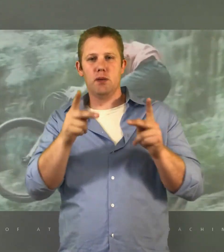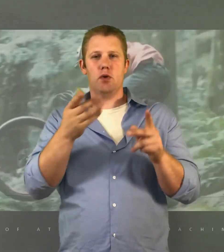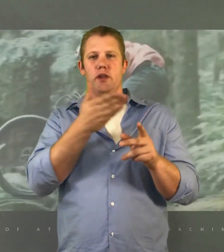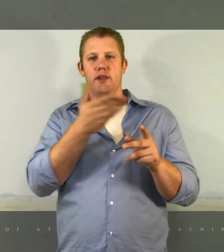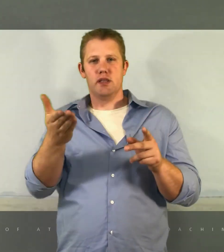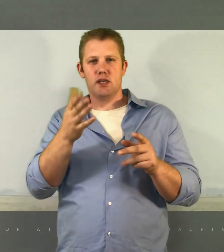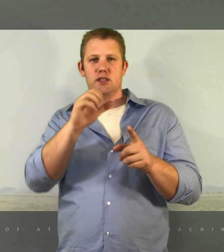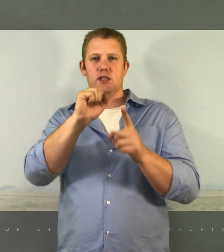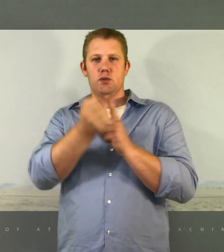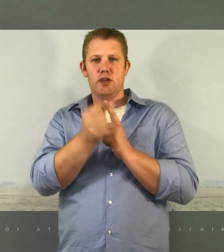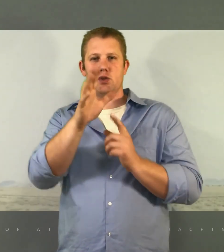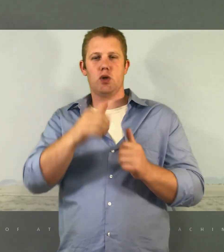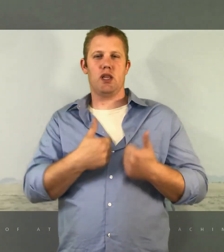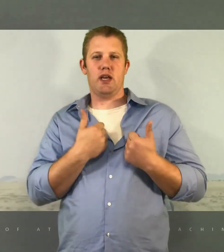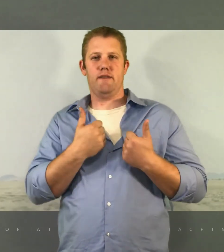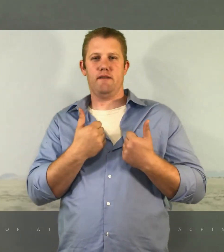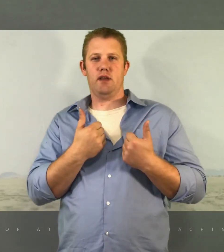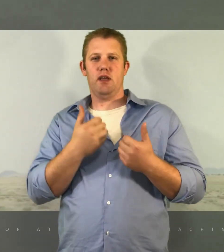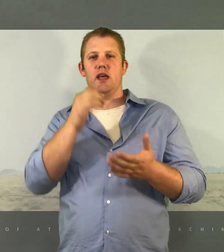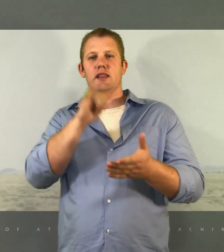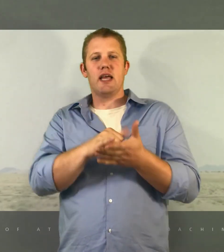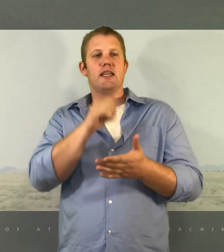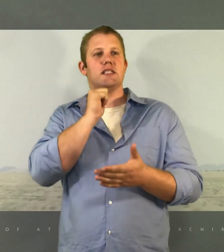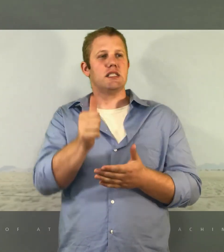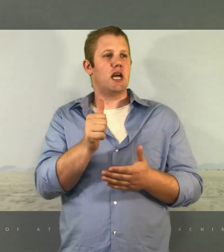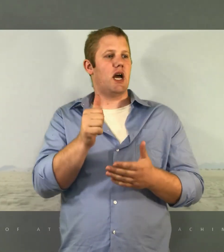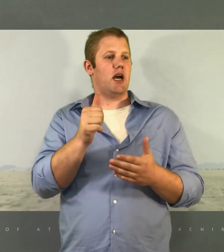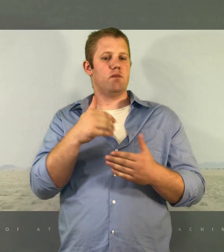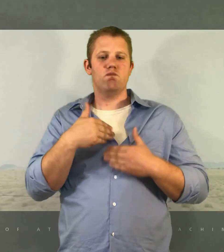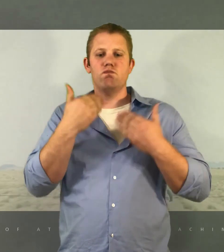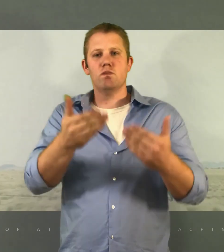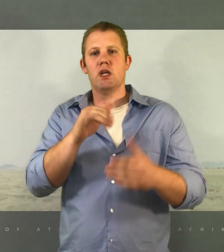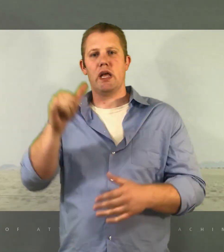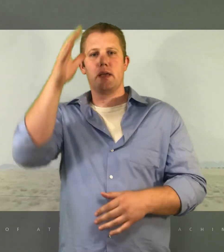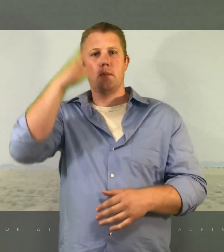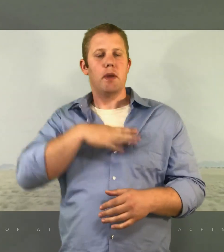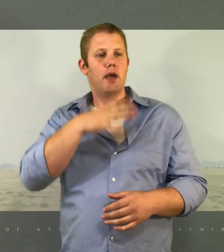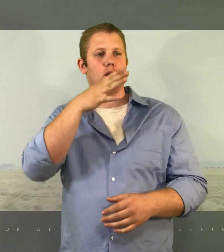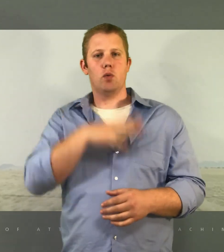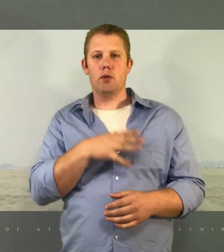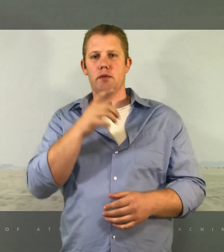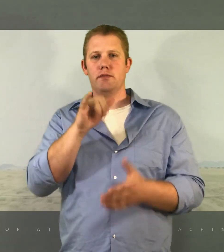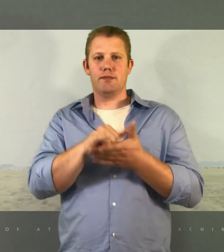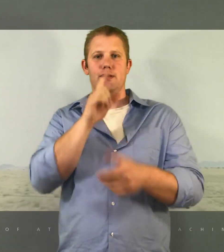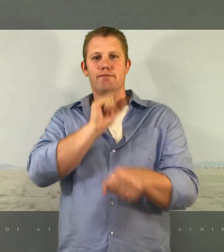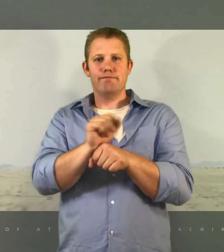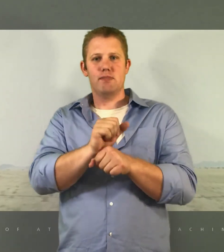include these people, things, and situations in your life. That is not moving like a man or a